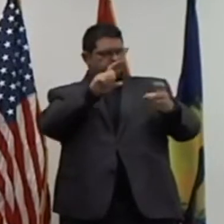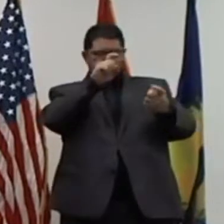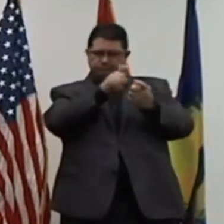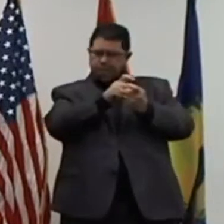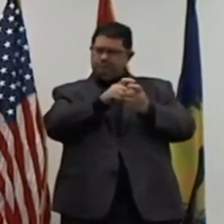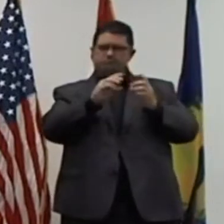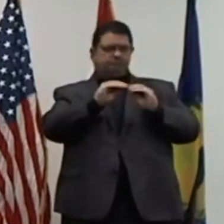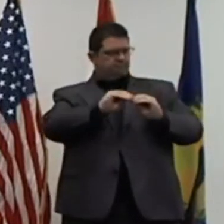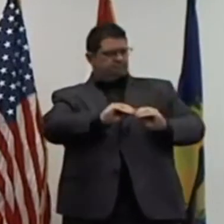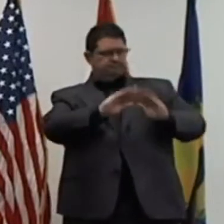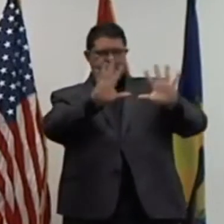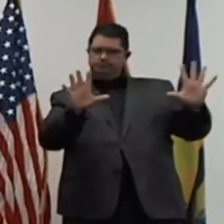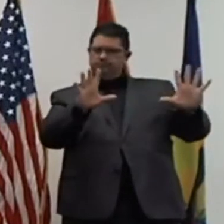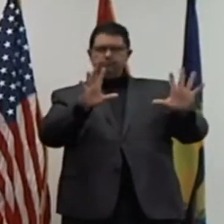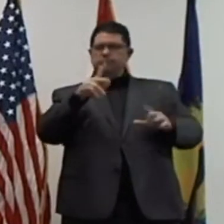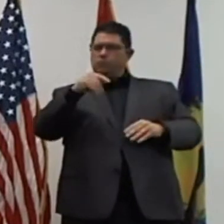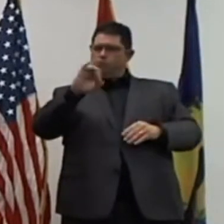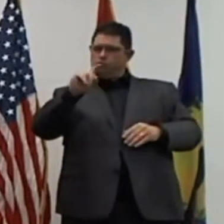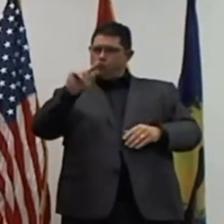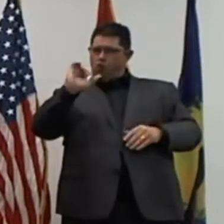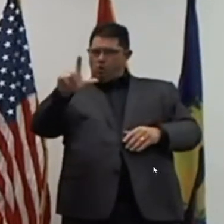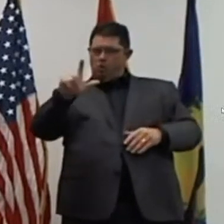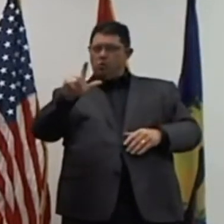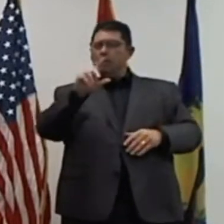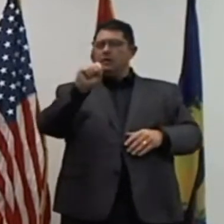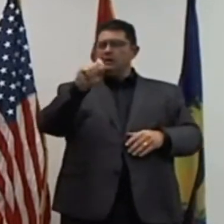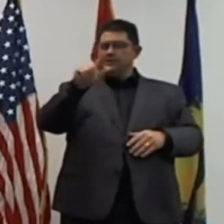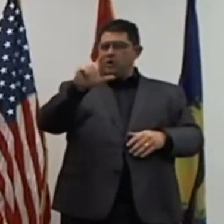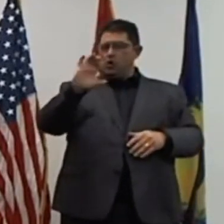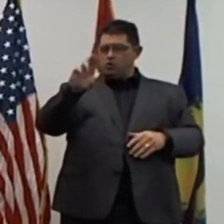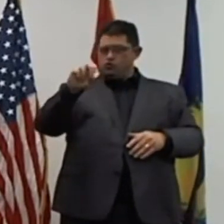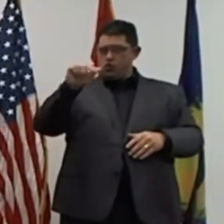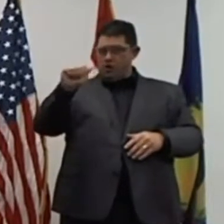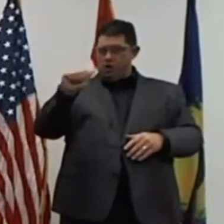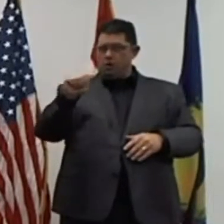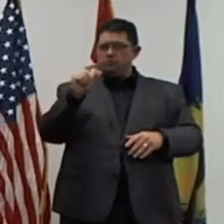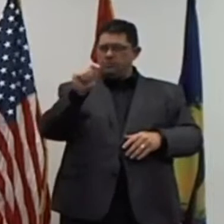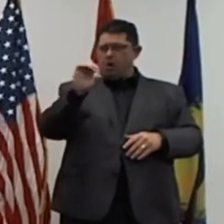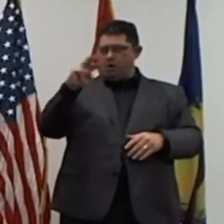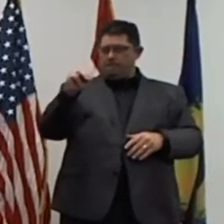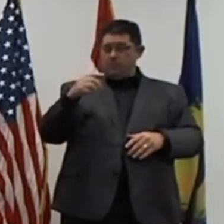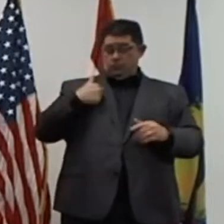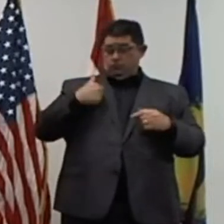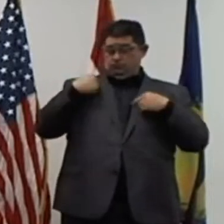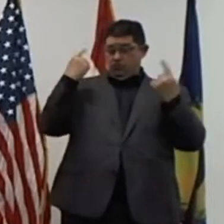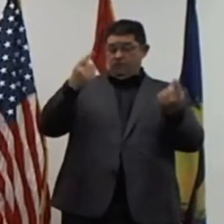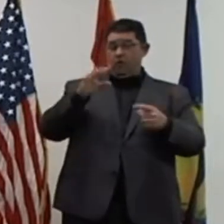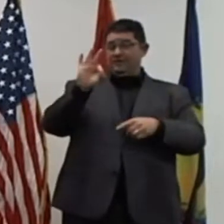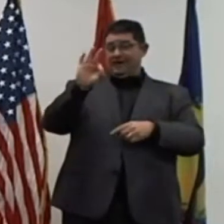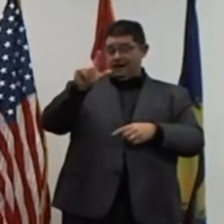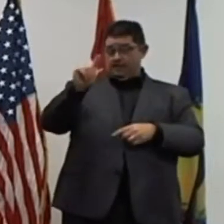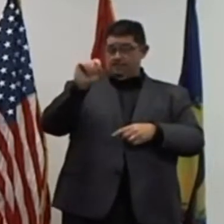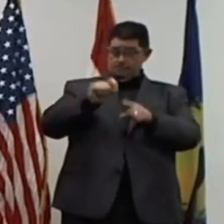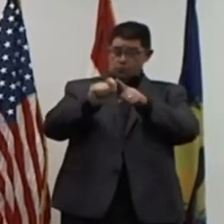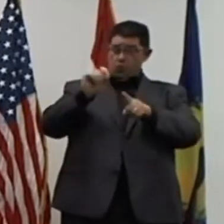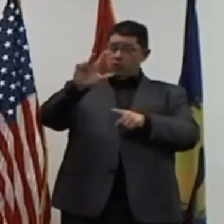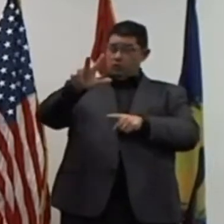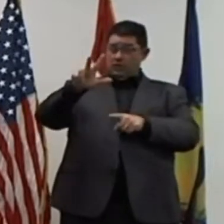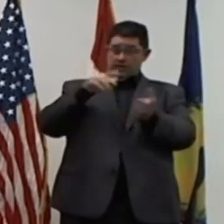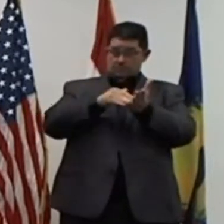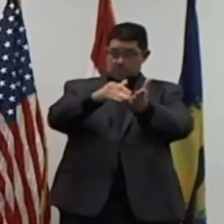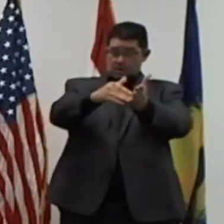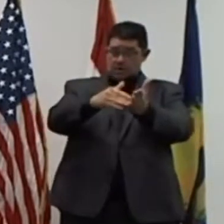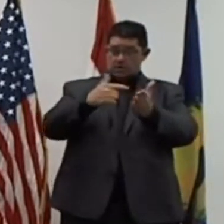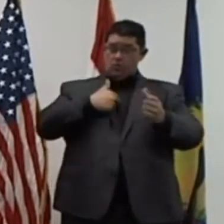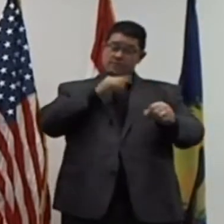portal at stlcorona.com. We have spent $9.3 million so far, and we have committed another $29 million.